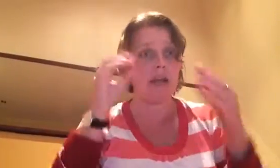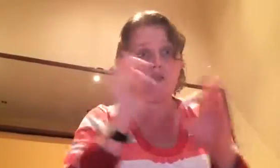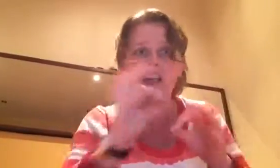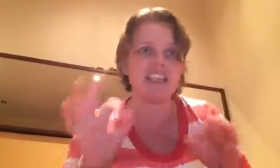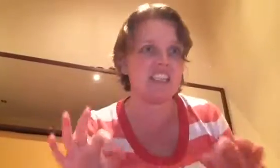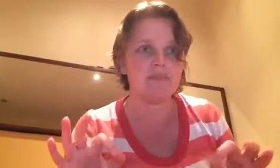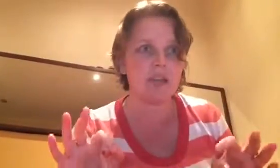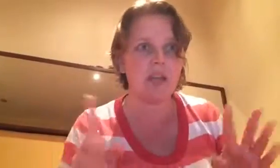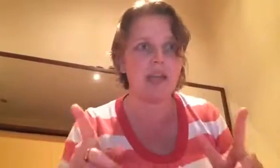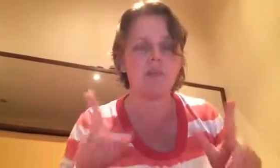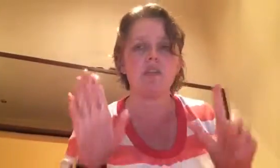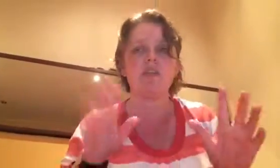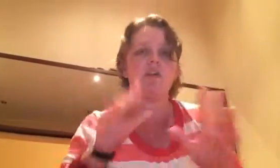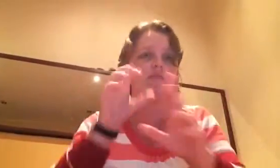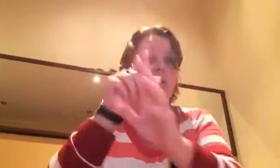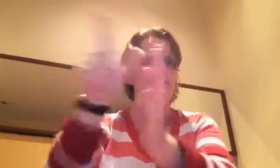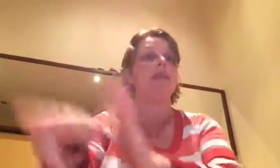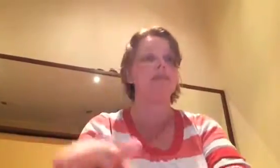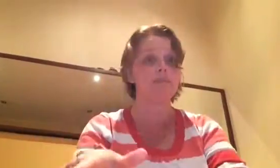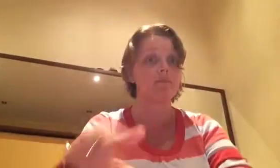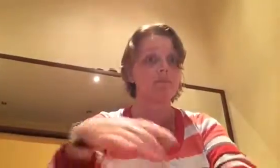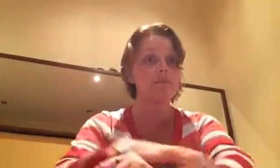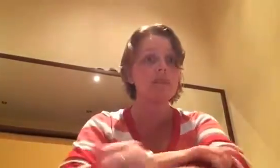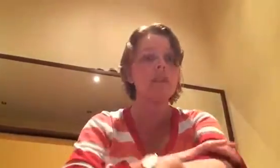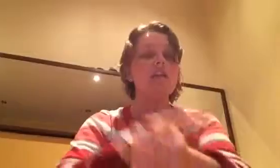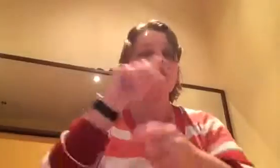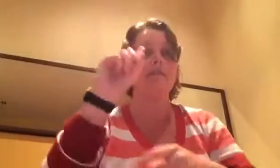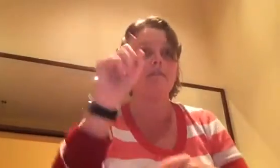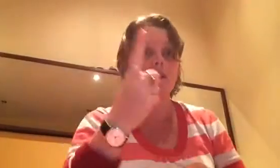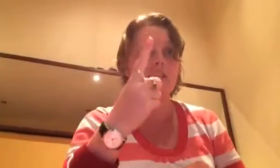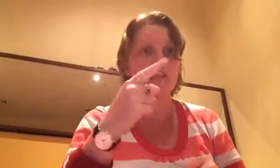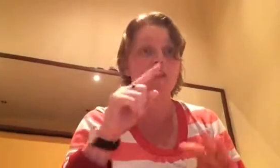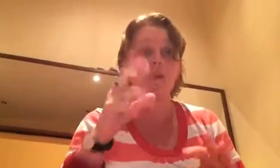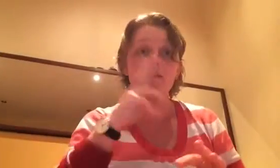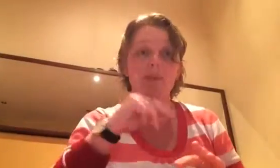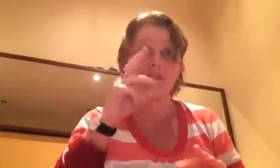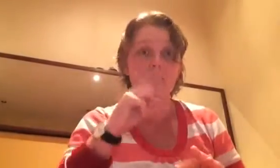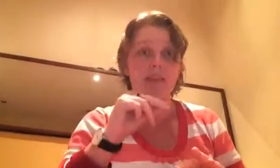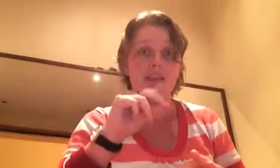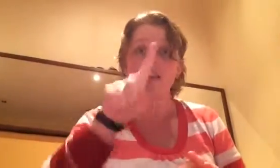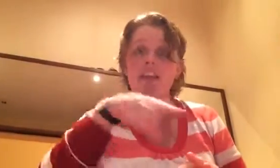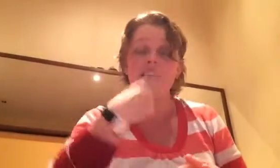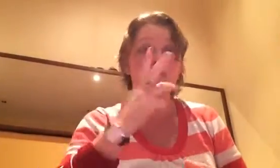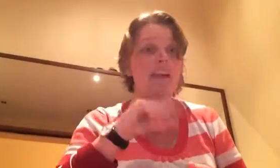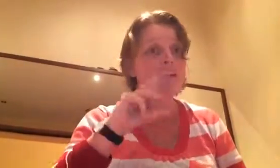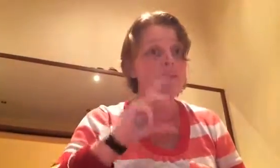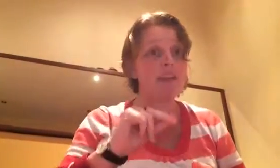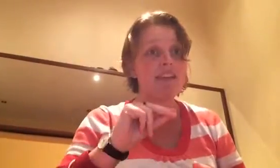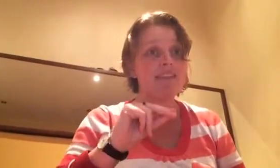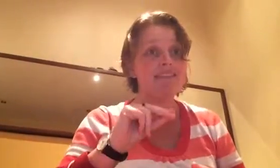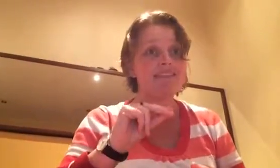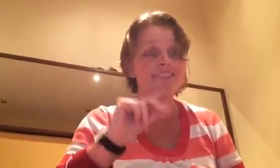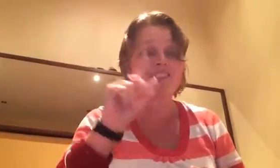about writing, okay, because that will come later. First thing, you have to be able to speak. If you can't speak, you